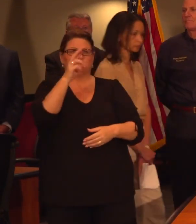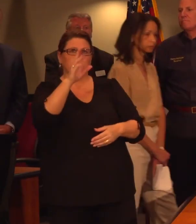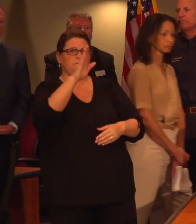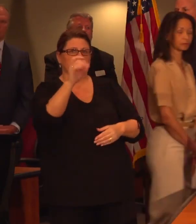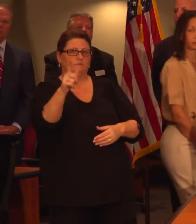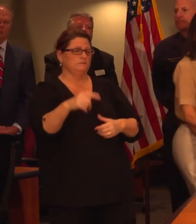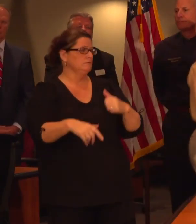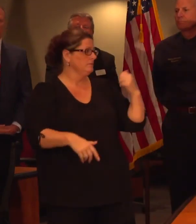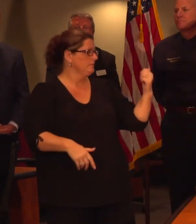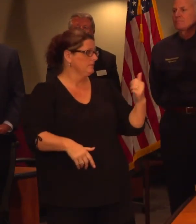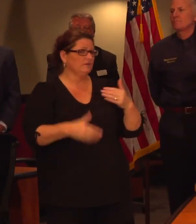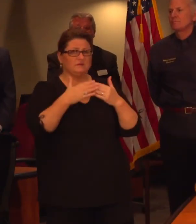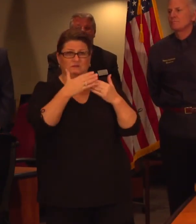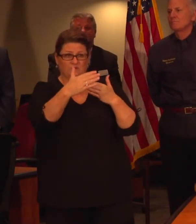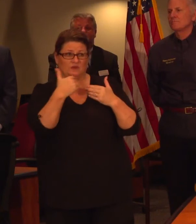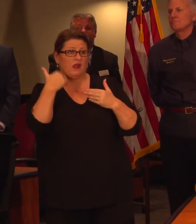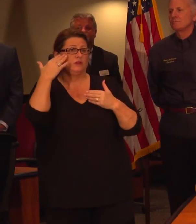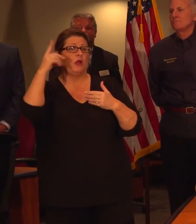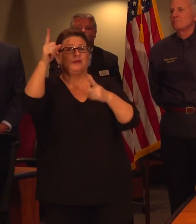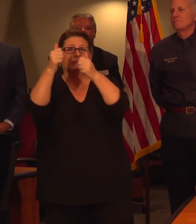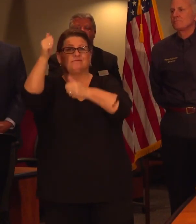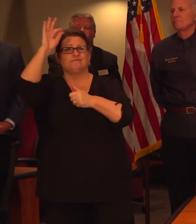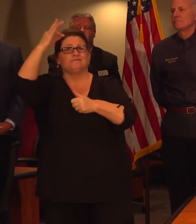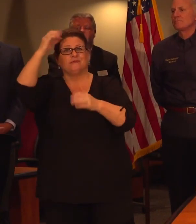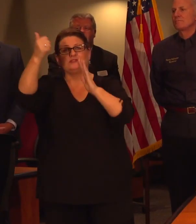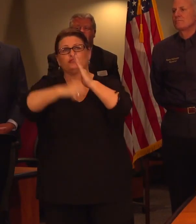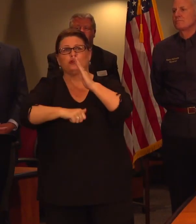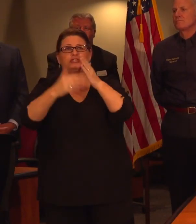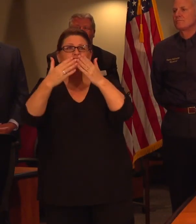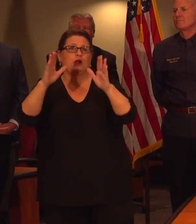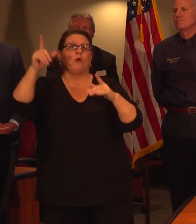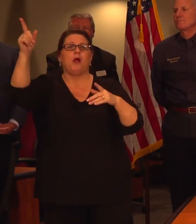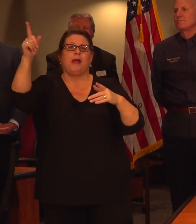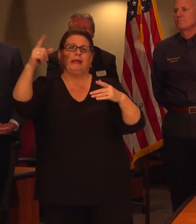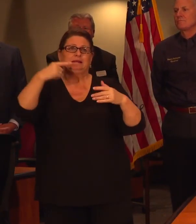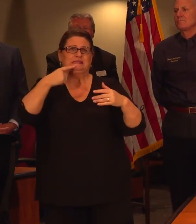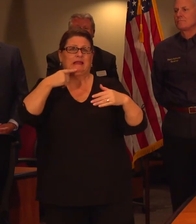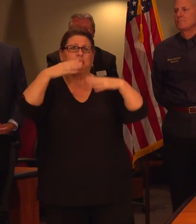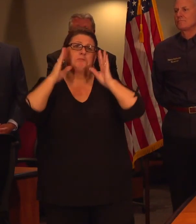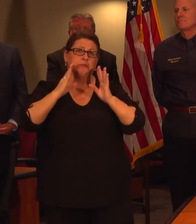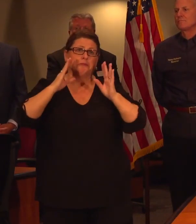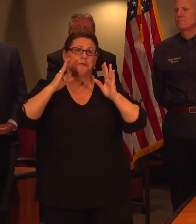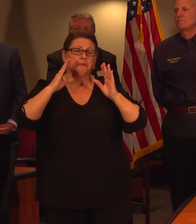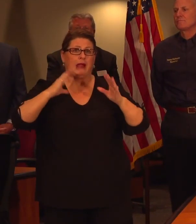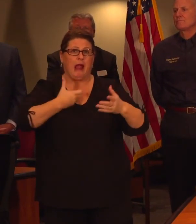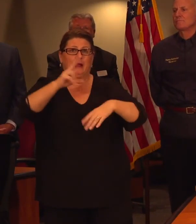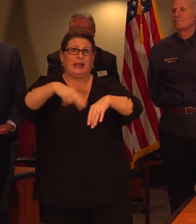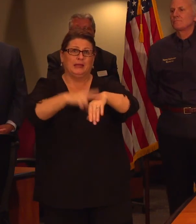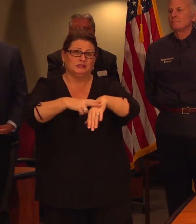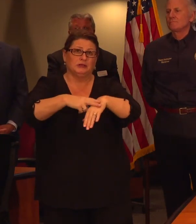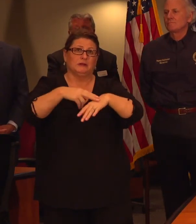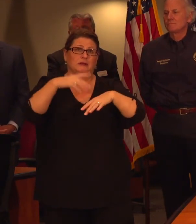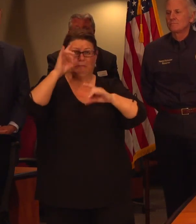we expect in the coming weeks? I know the Surgeon General has put kind of a grim outlook for the next 2 to 3 weeks for our nation. What